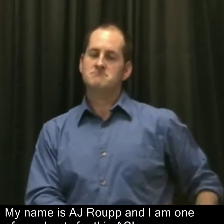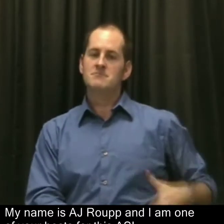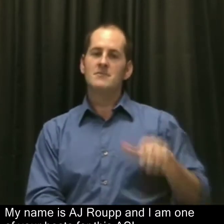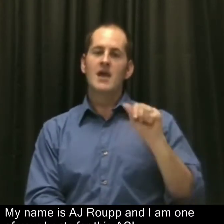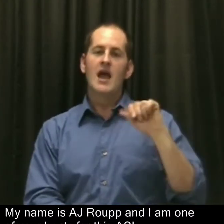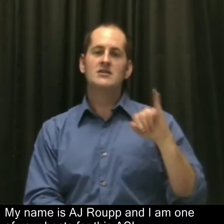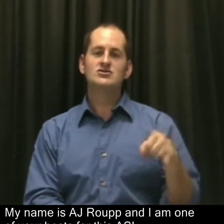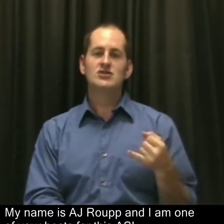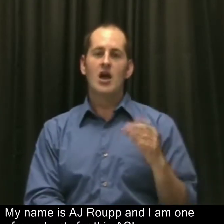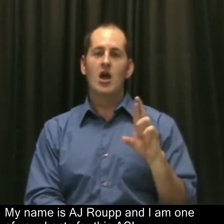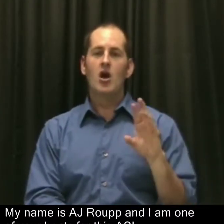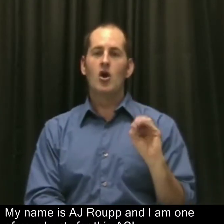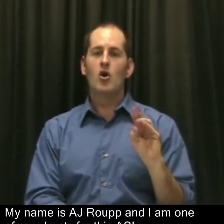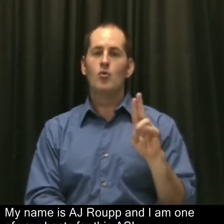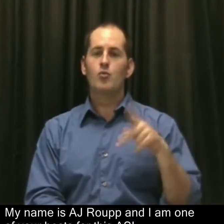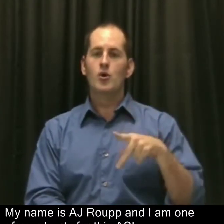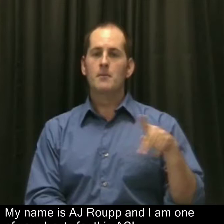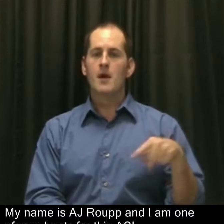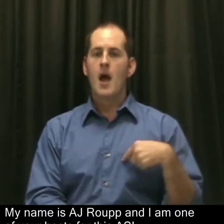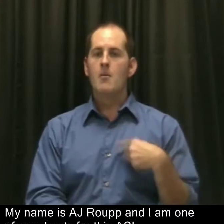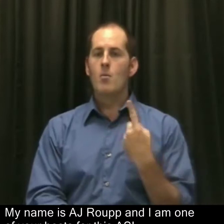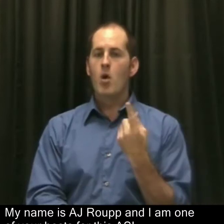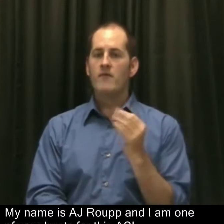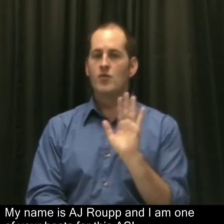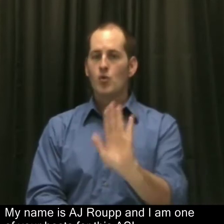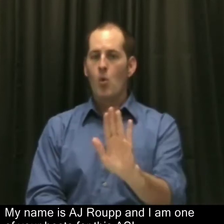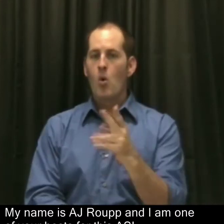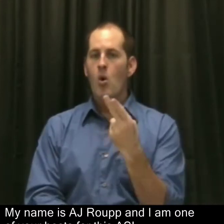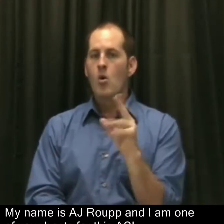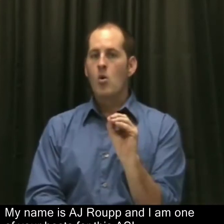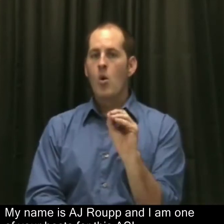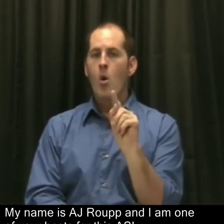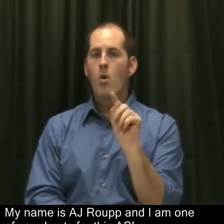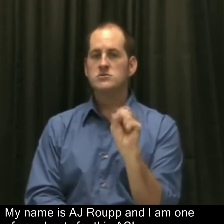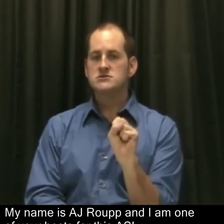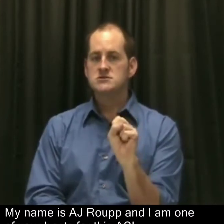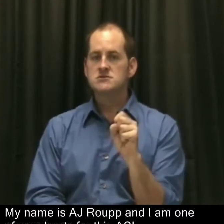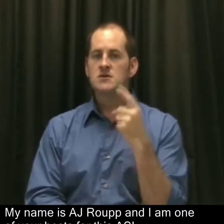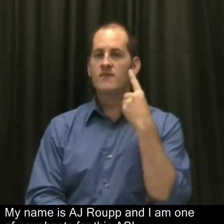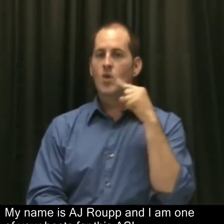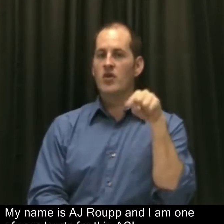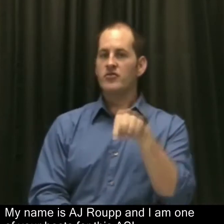My name is AJ Roop, and I am one of your hosts for this ASL podcast show.